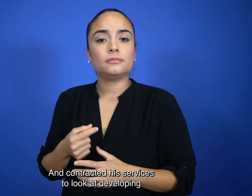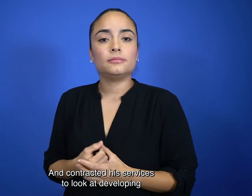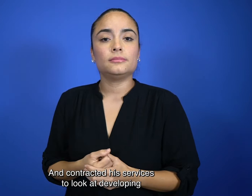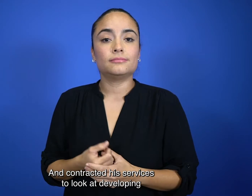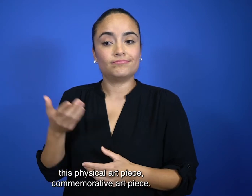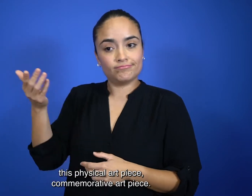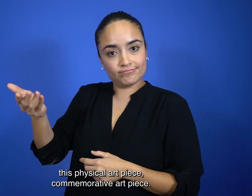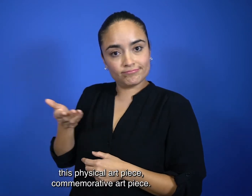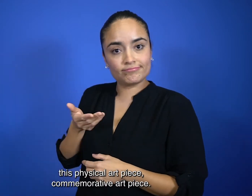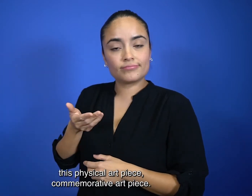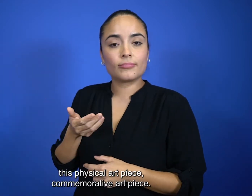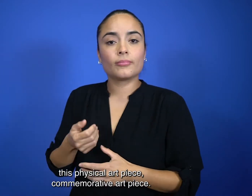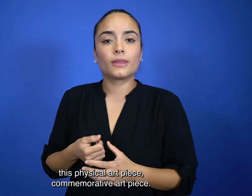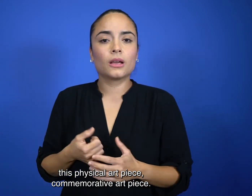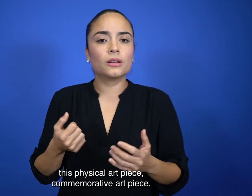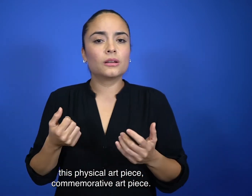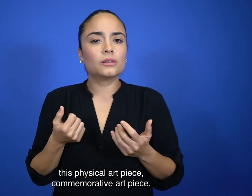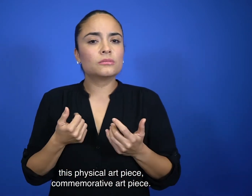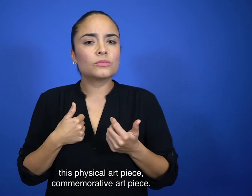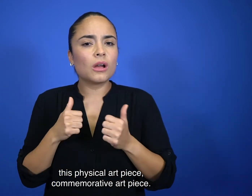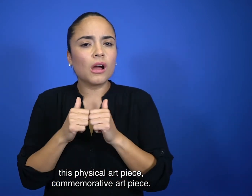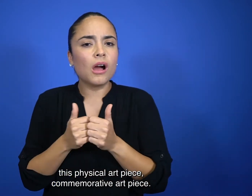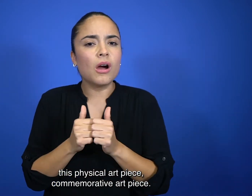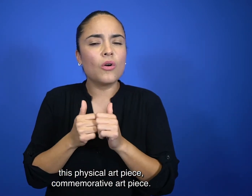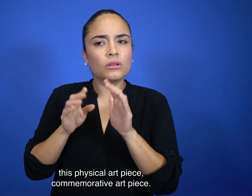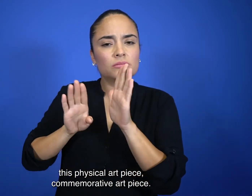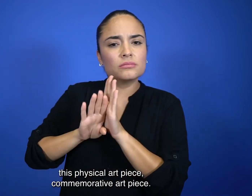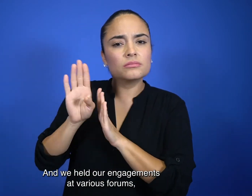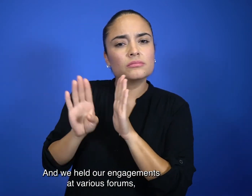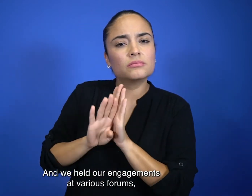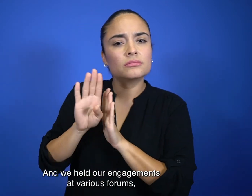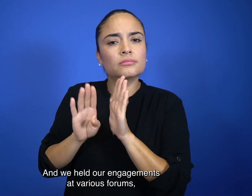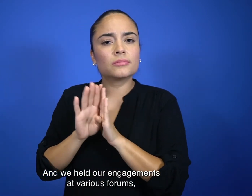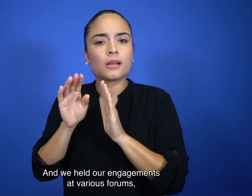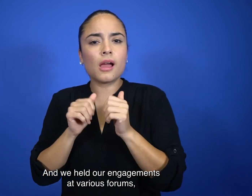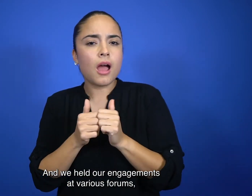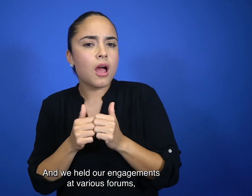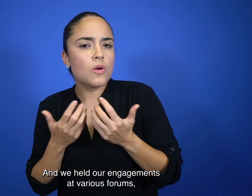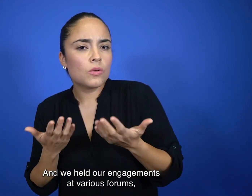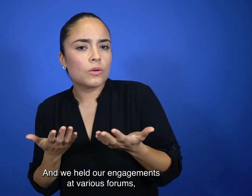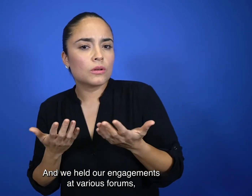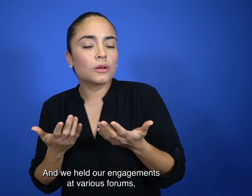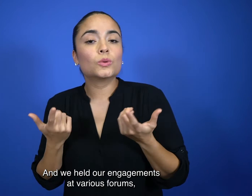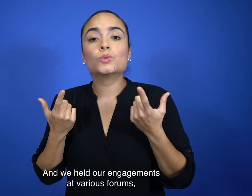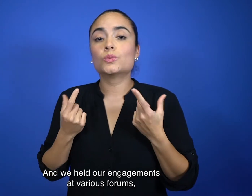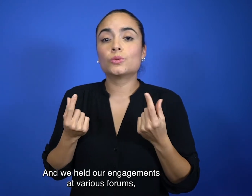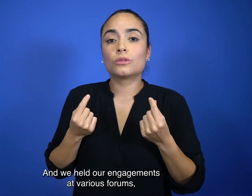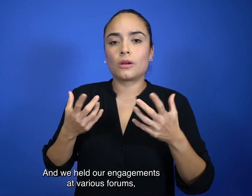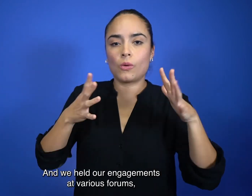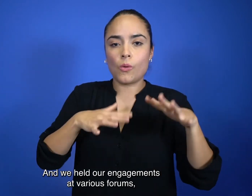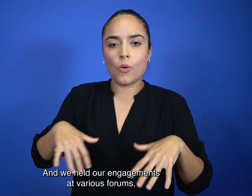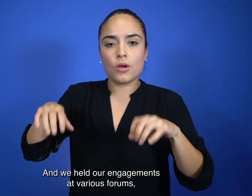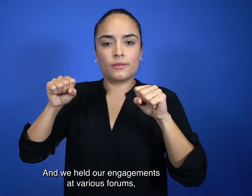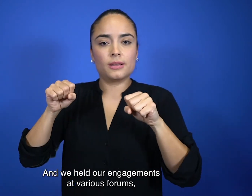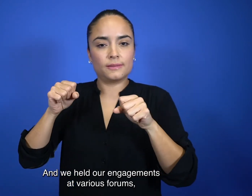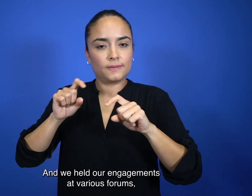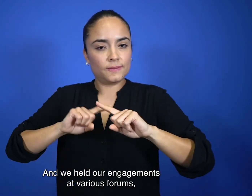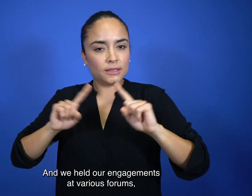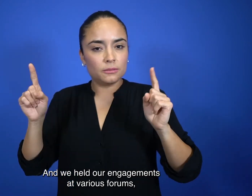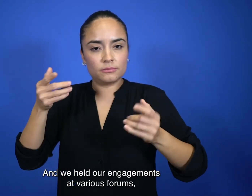developing this physical art piece, commemorative art piece. And we held our engagements at various